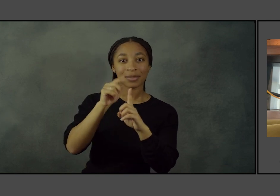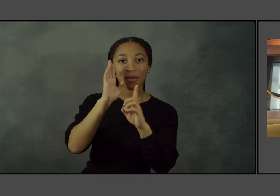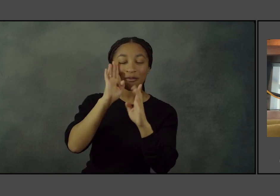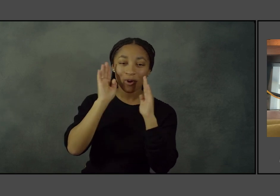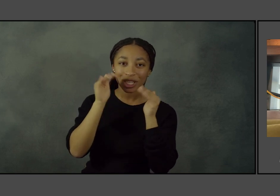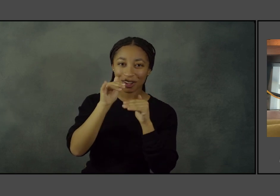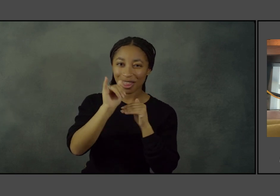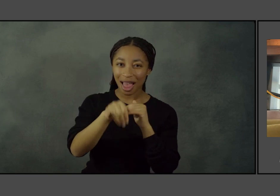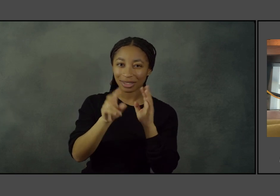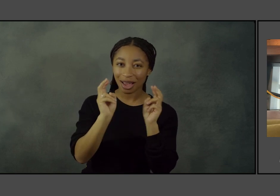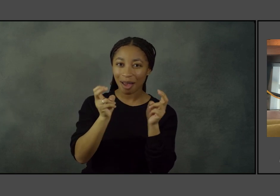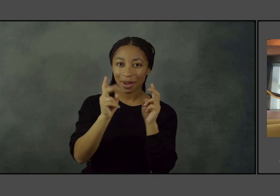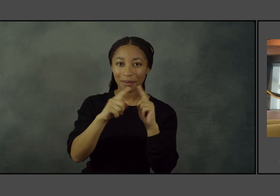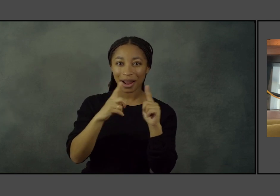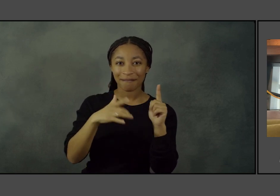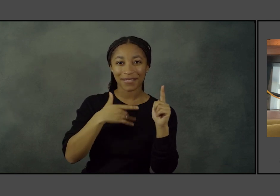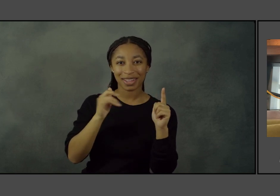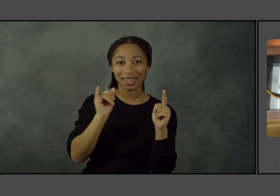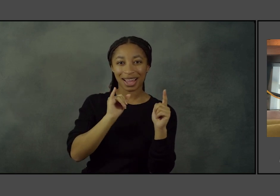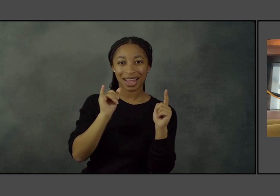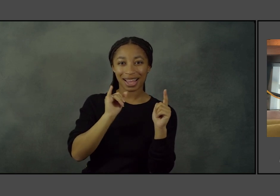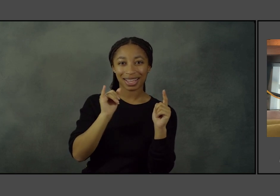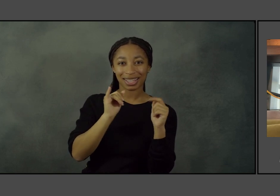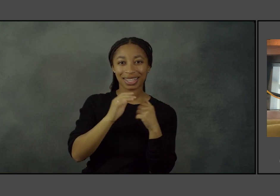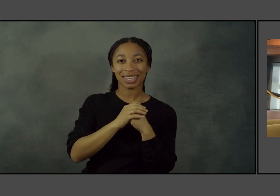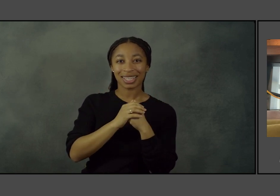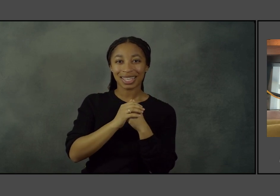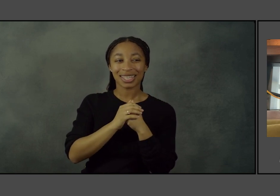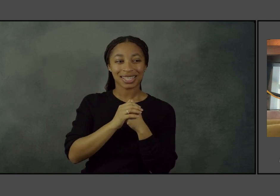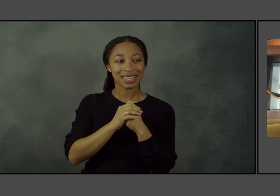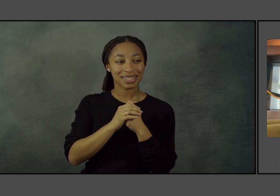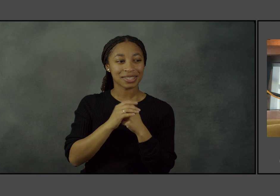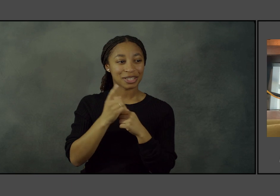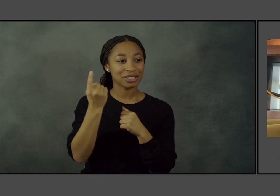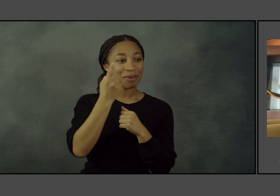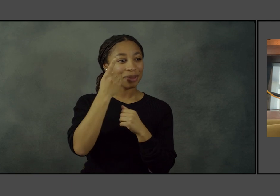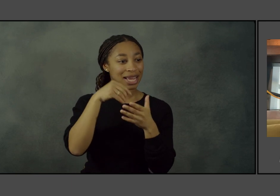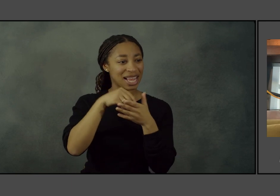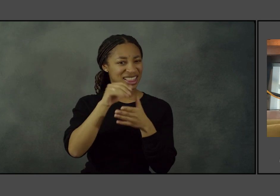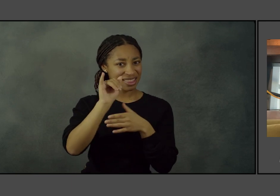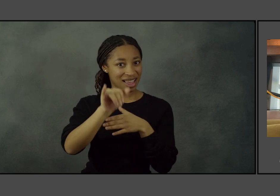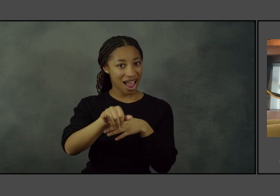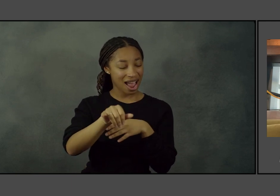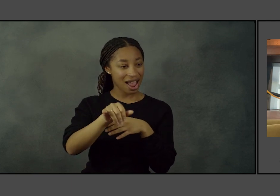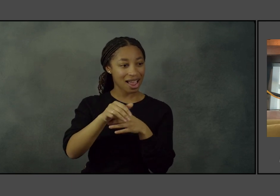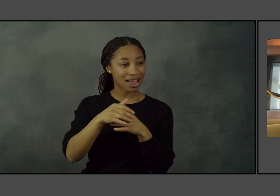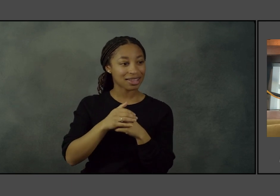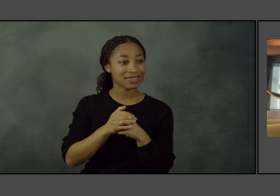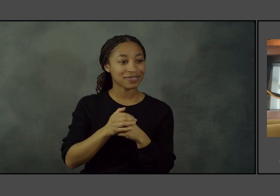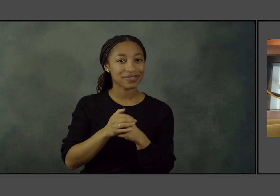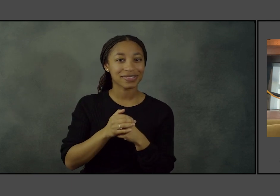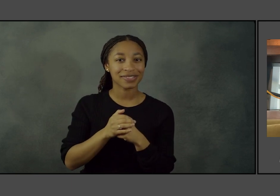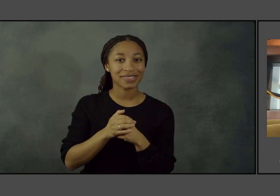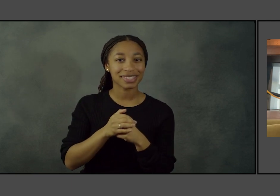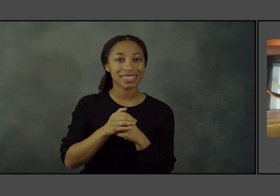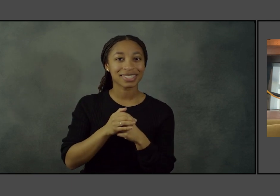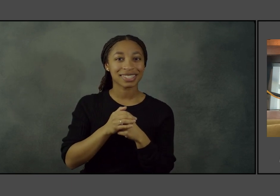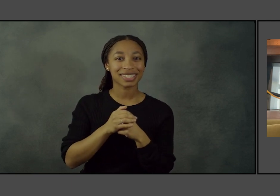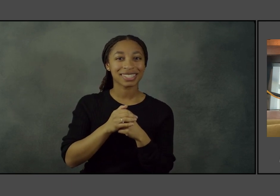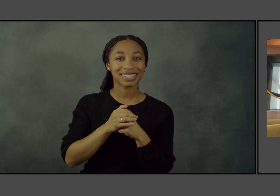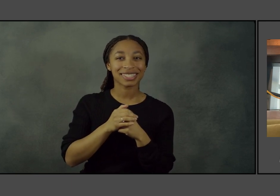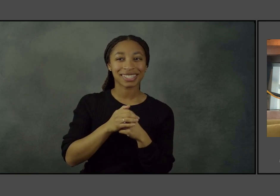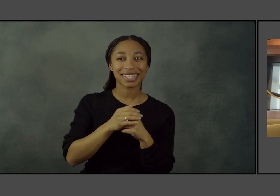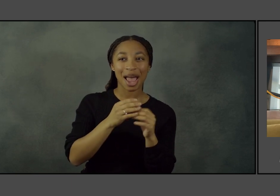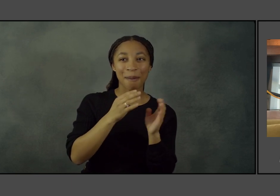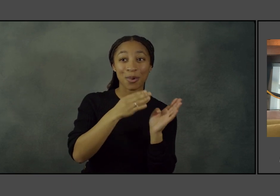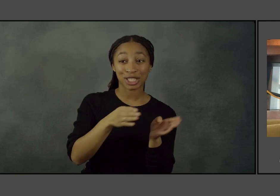Zora Neale Hurston telling of John de Conquer that points to what you're asking about. That at least